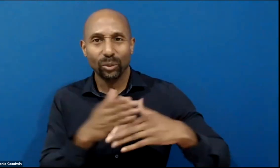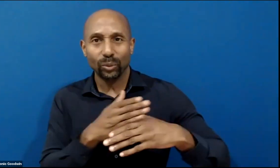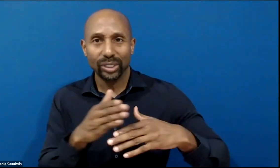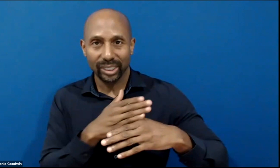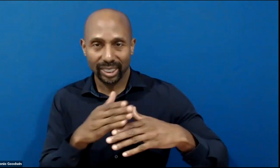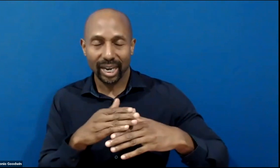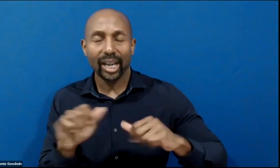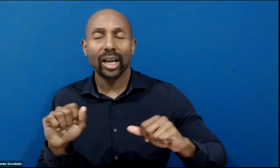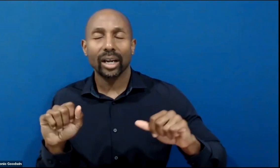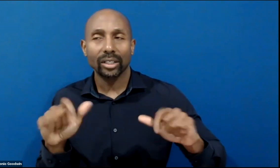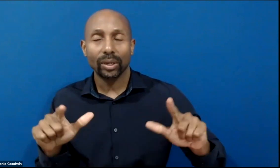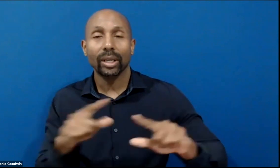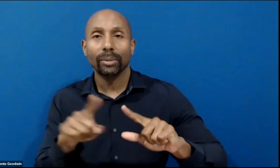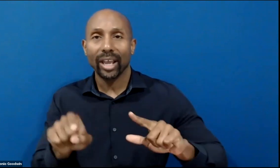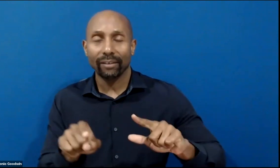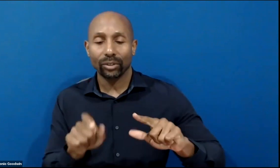Let's see.